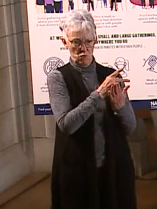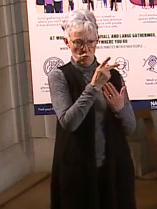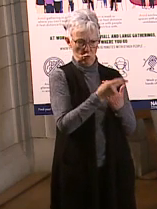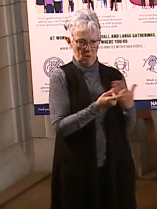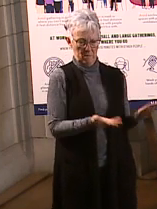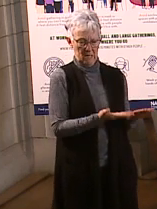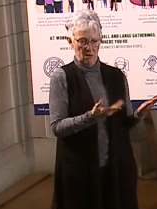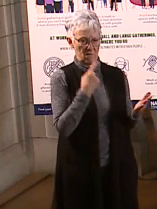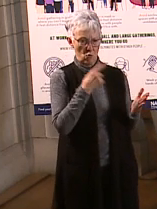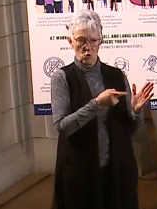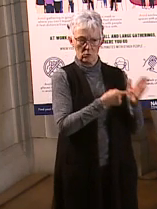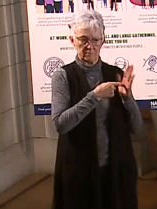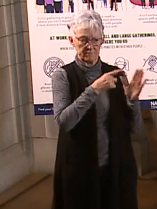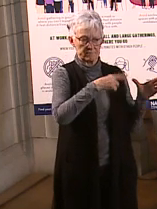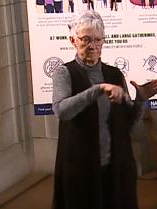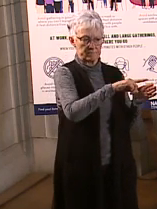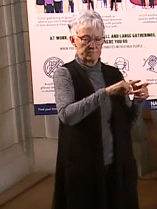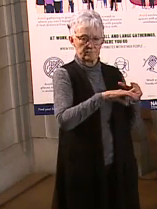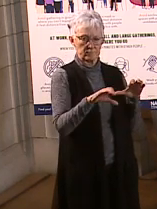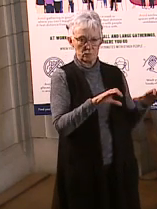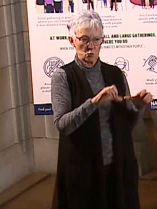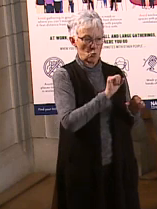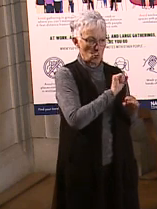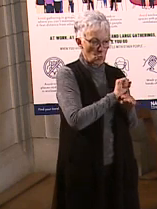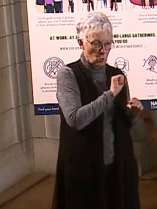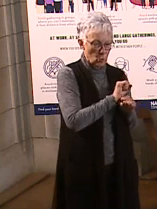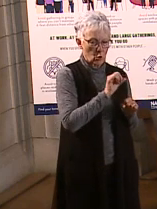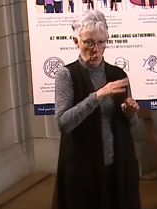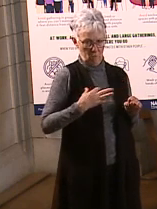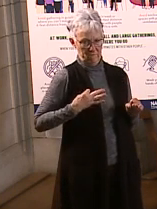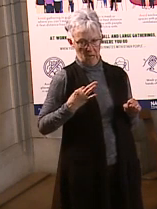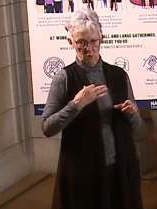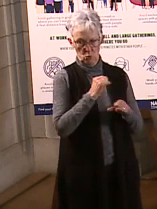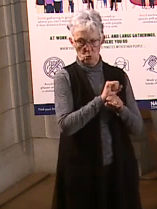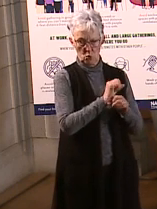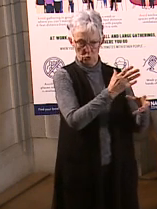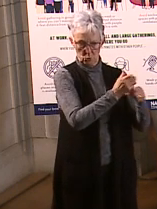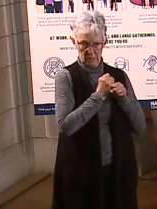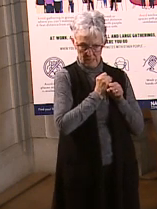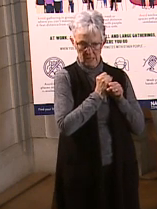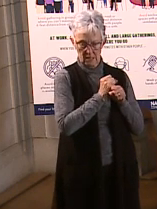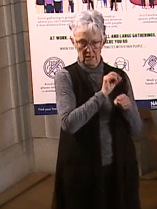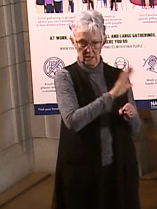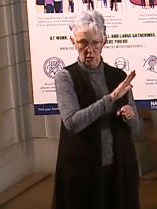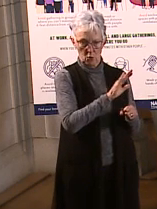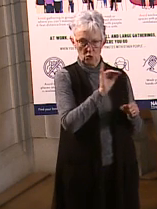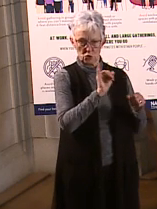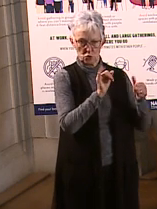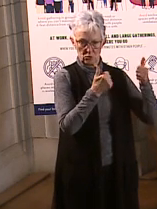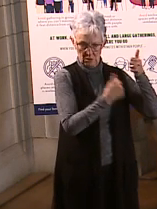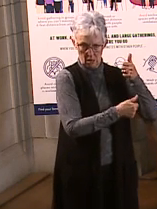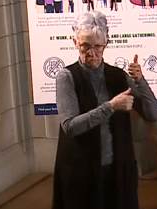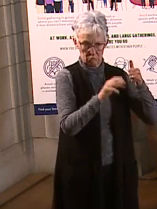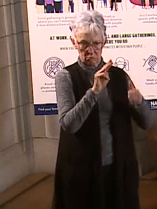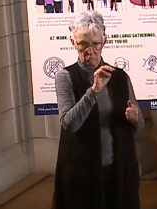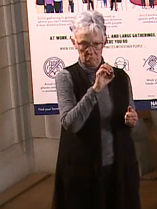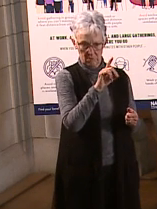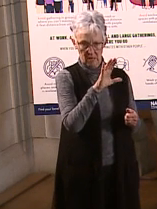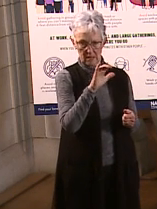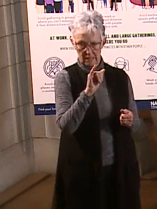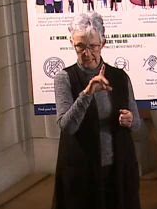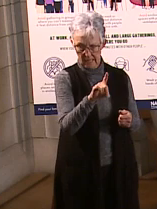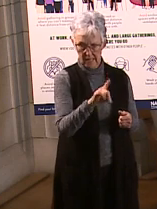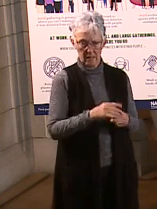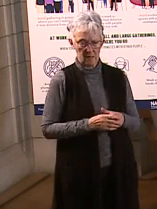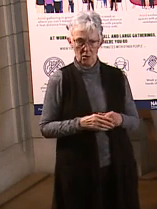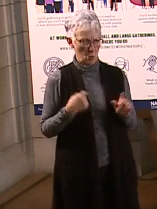great community engagement program. We've got the opportunity here to respond back to the U.S. Department of Health and Human Services, so we'll be doing